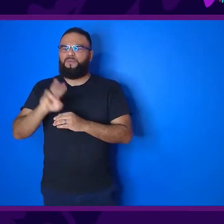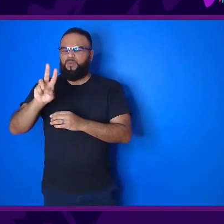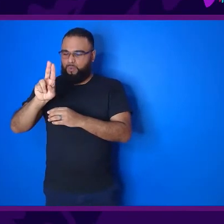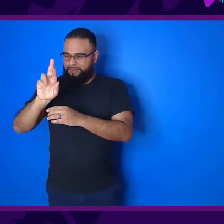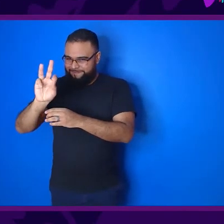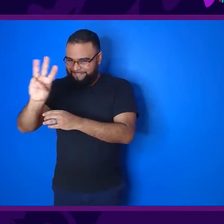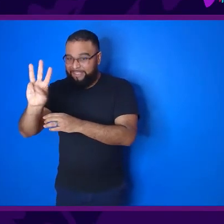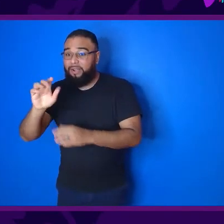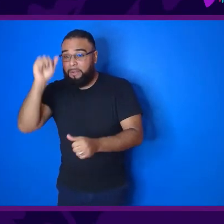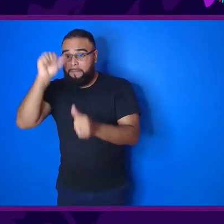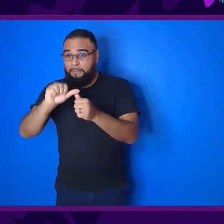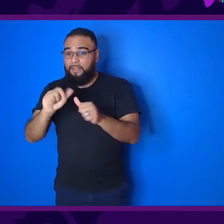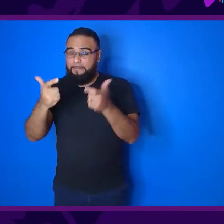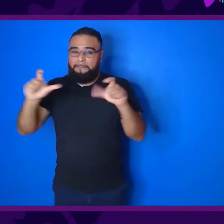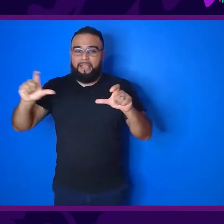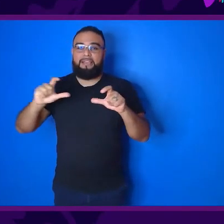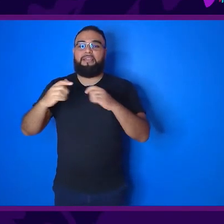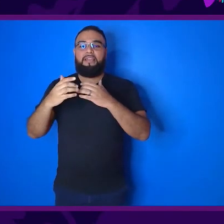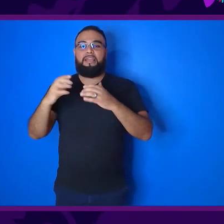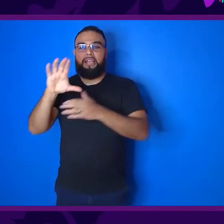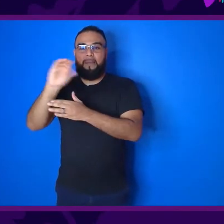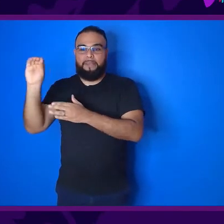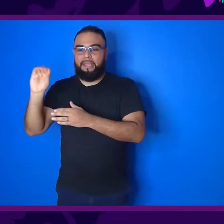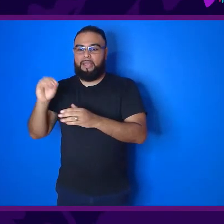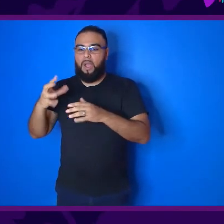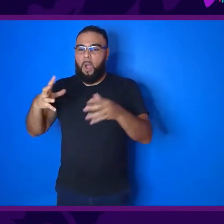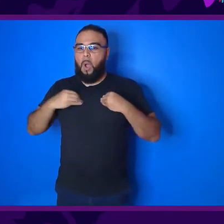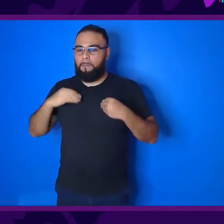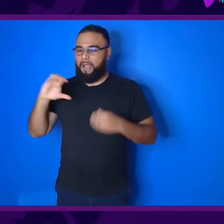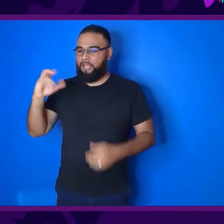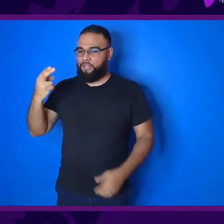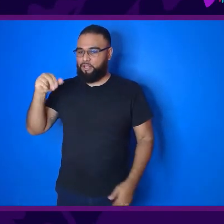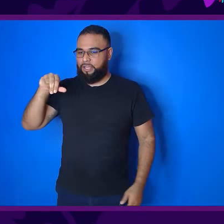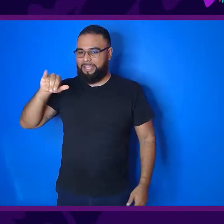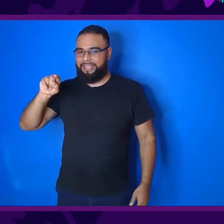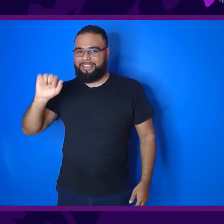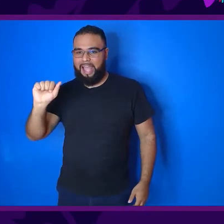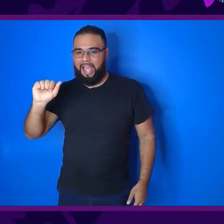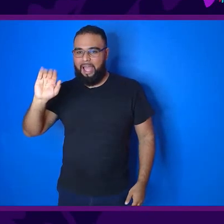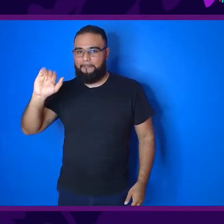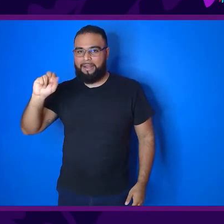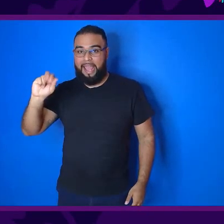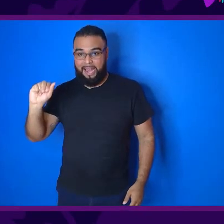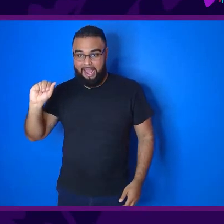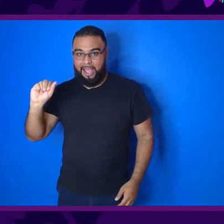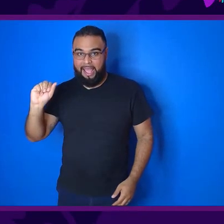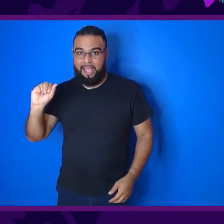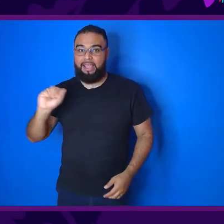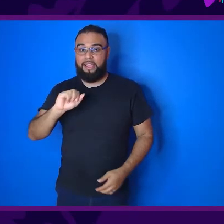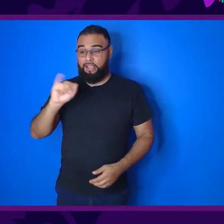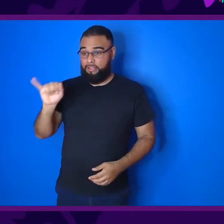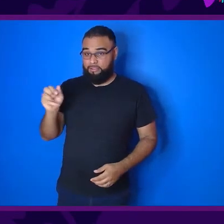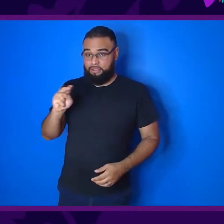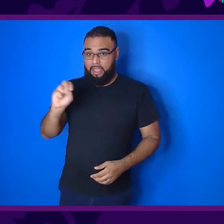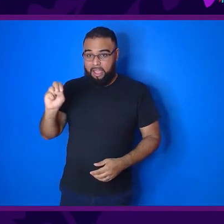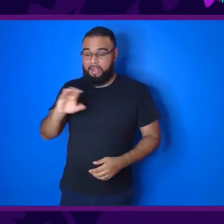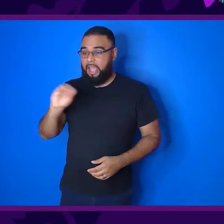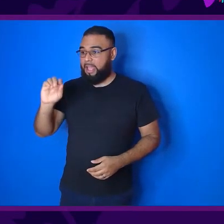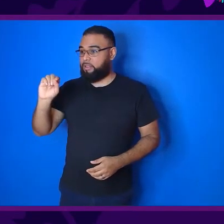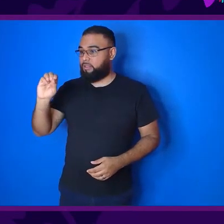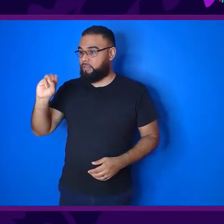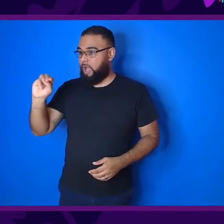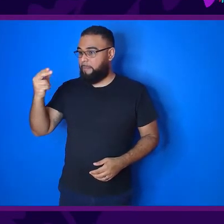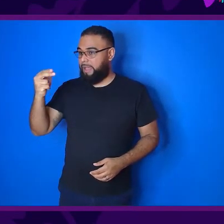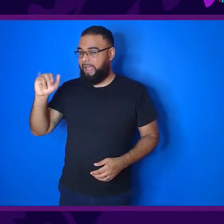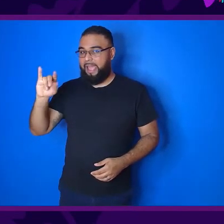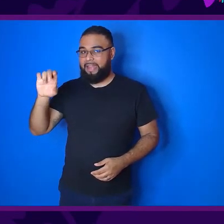owned by Chiquita Banana, the banana people. And so Jane and then Tom Hayden, we had a big rally. And then Jane said, well,